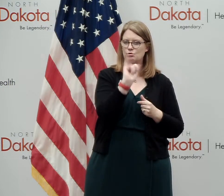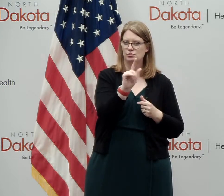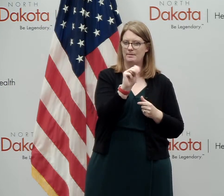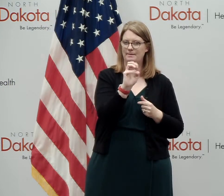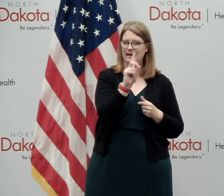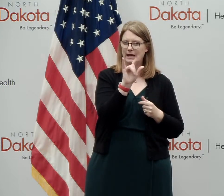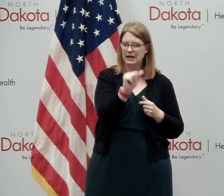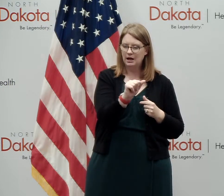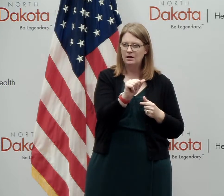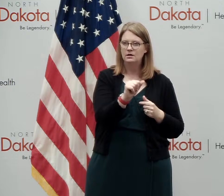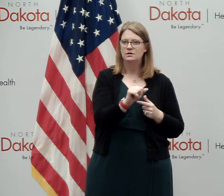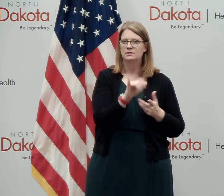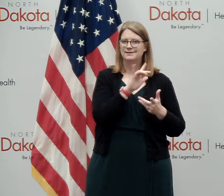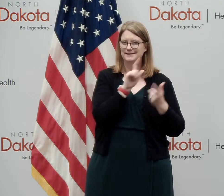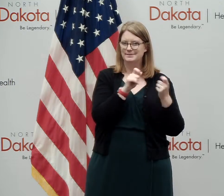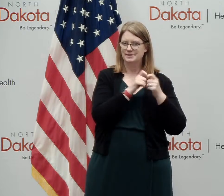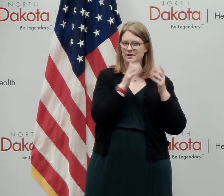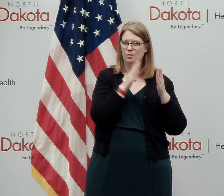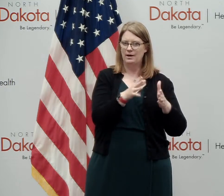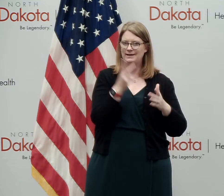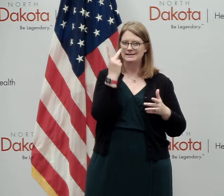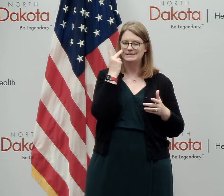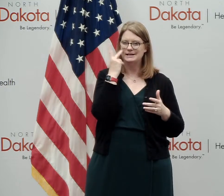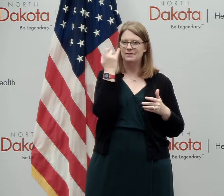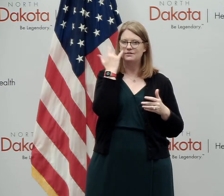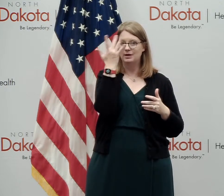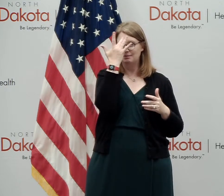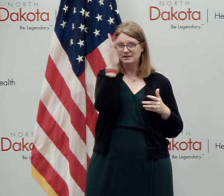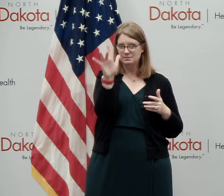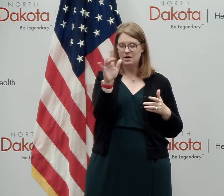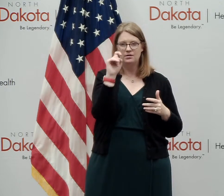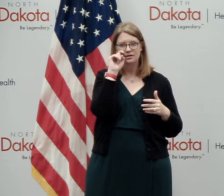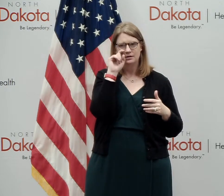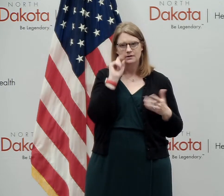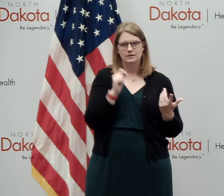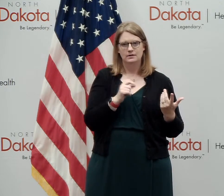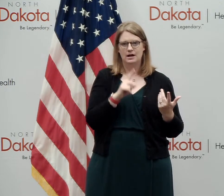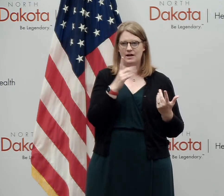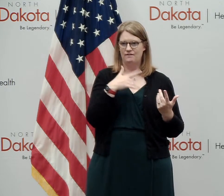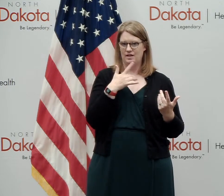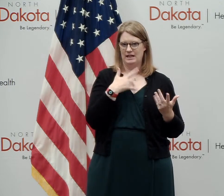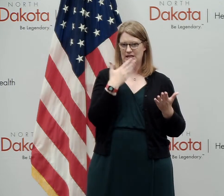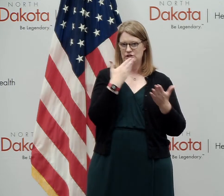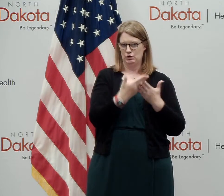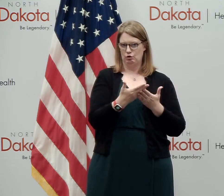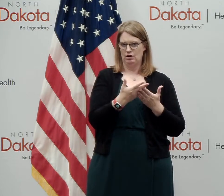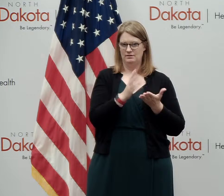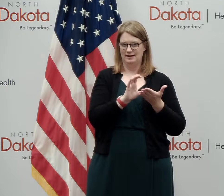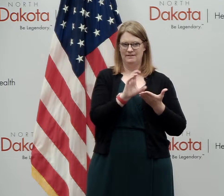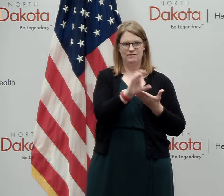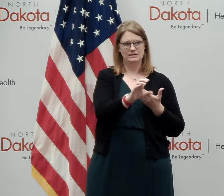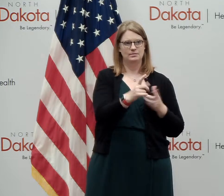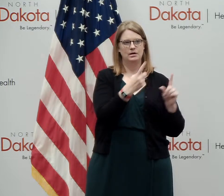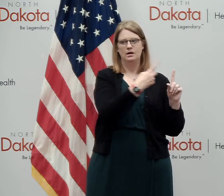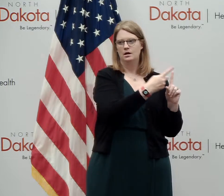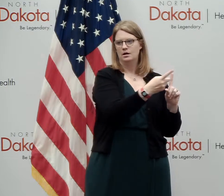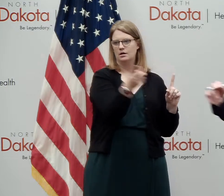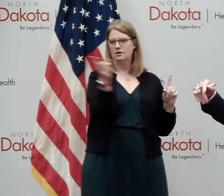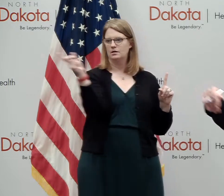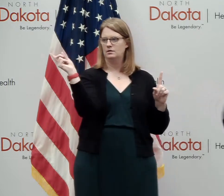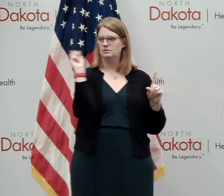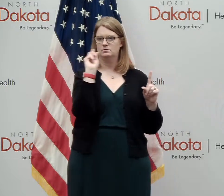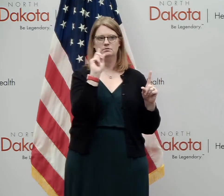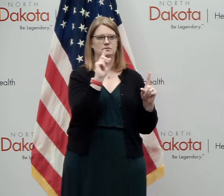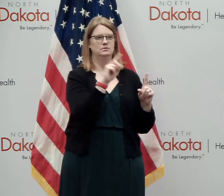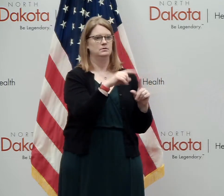way, and see if we can be smart about how we do it. But I think it's a good investment. I'm going to keep going around, so I'm going Dave, and then